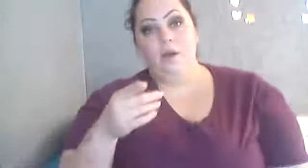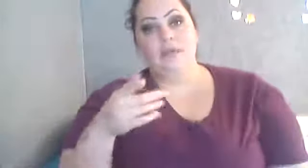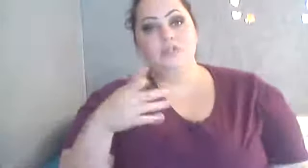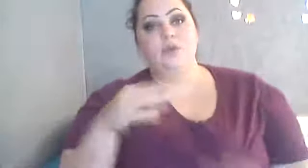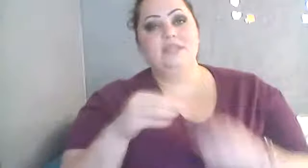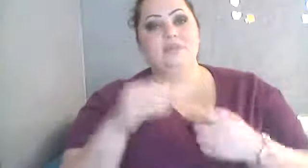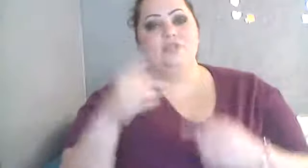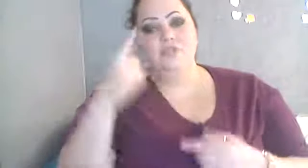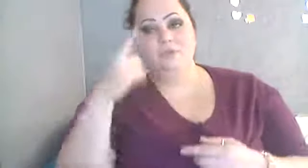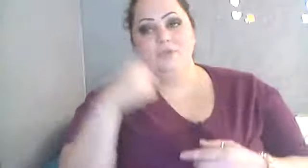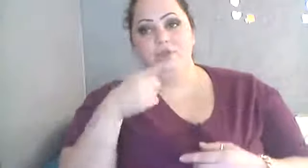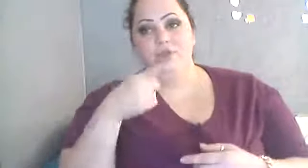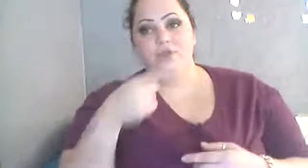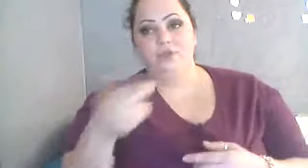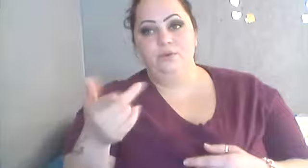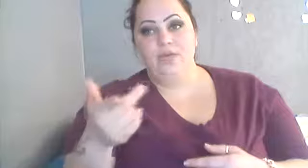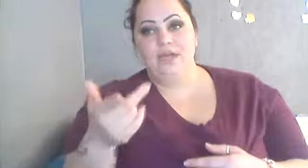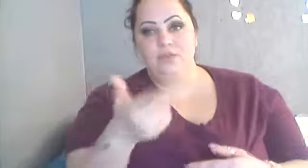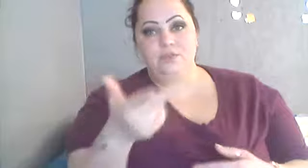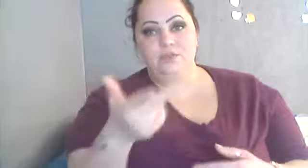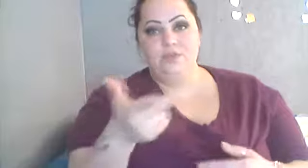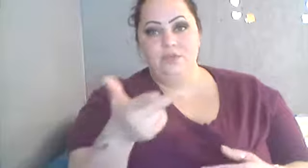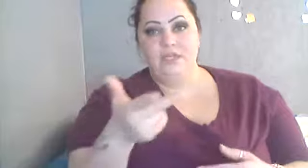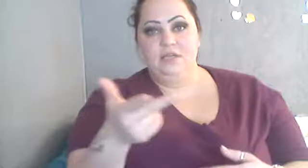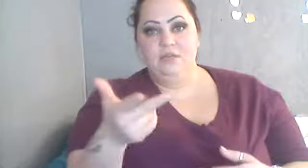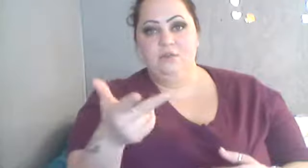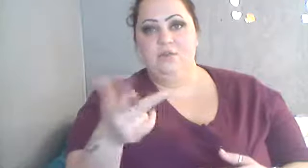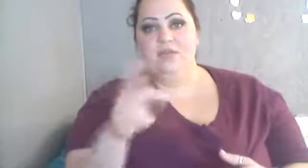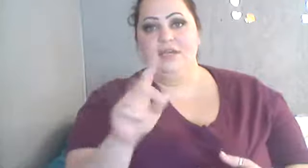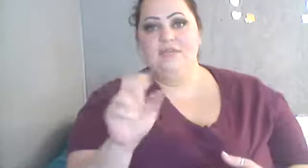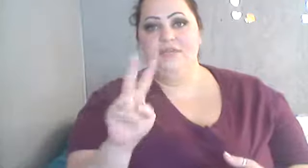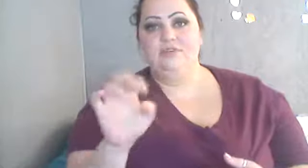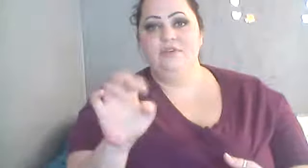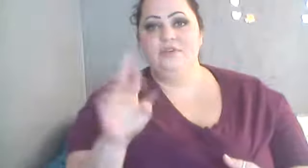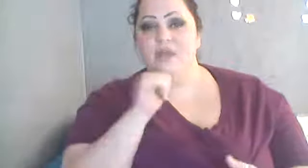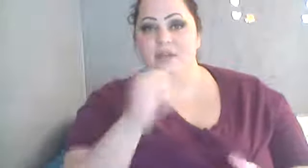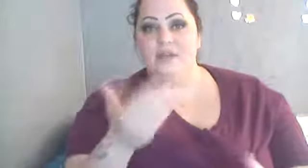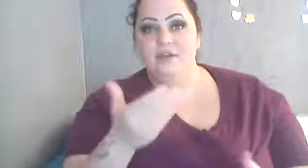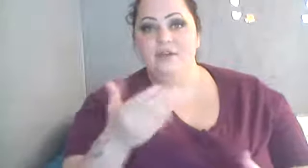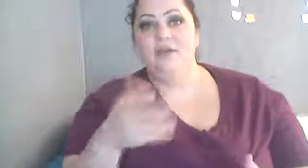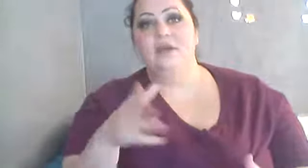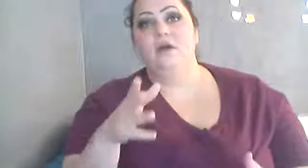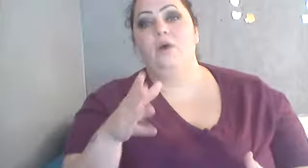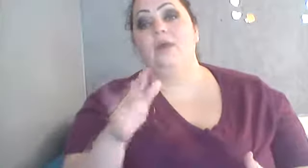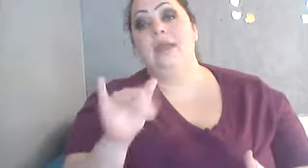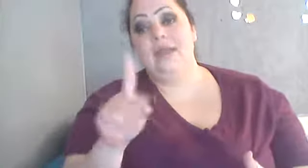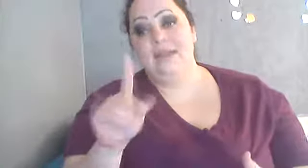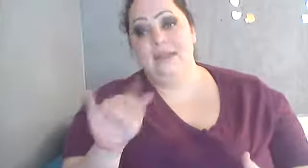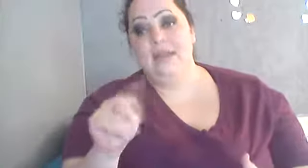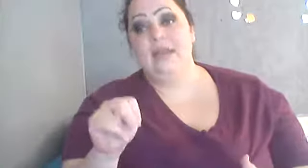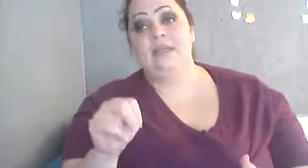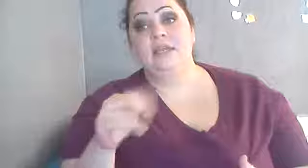Okay, so especially for you guys, you three, well, Xavier's not here. Oh, and Aiden. Aiden